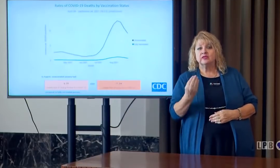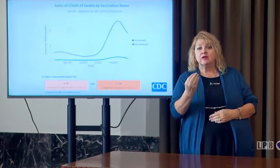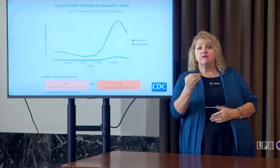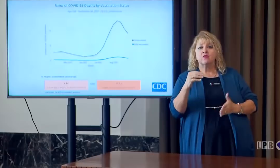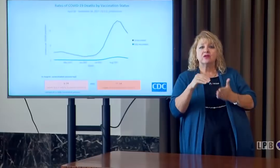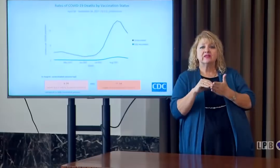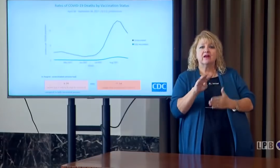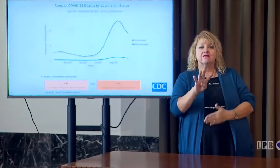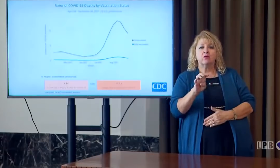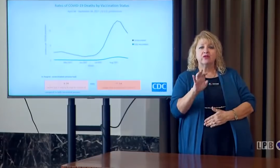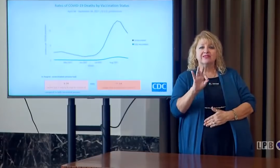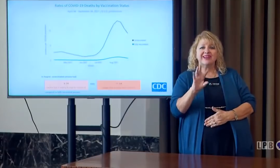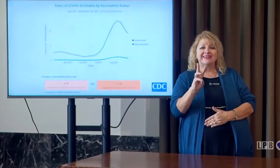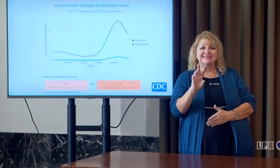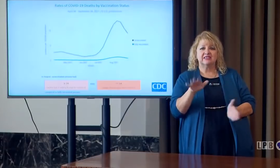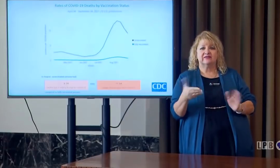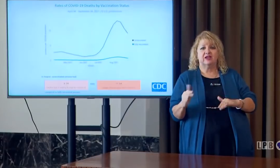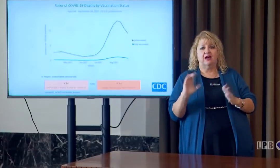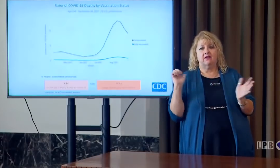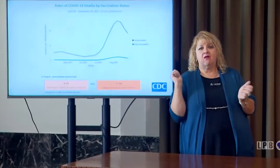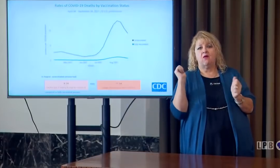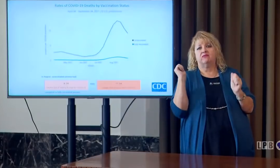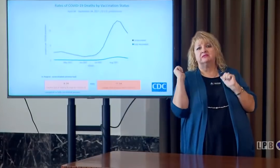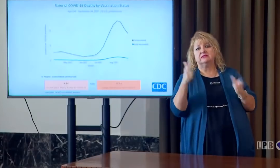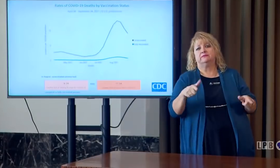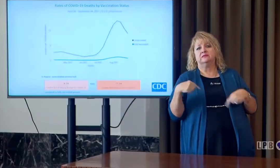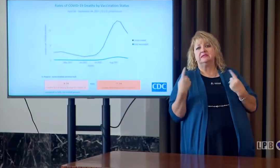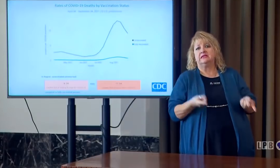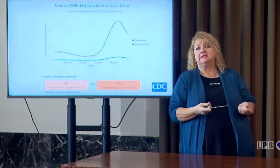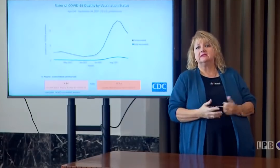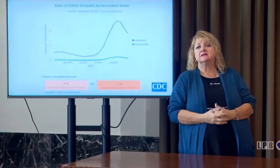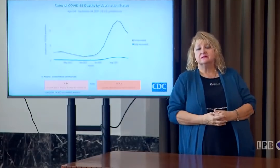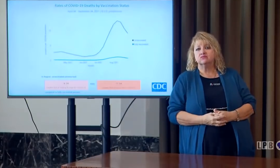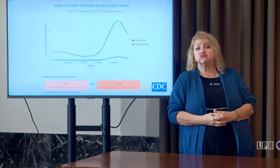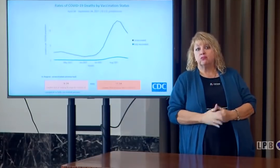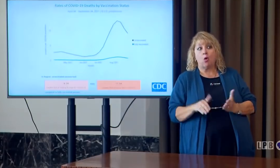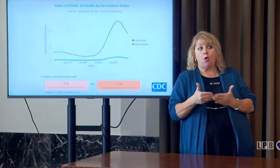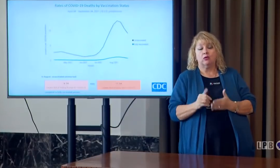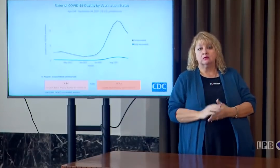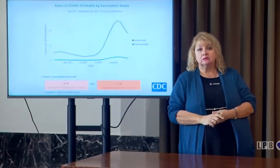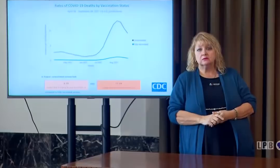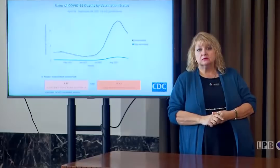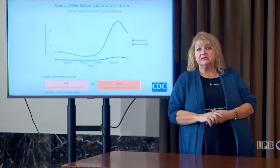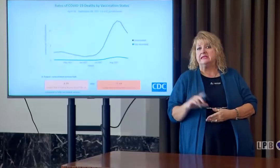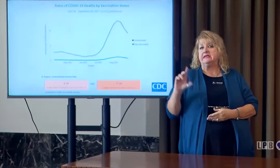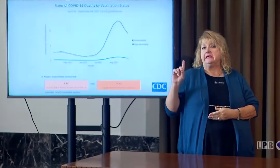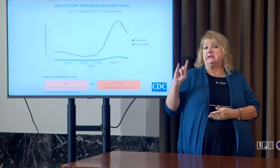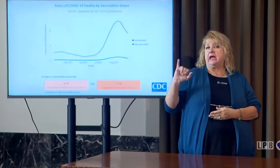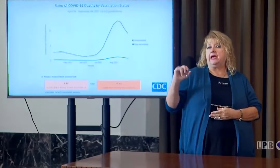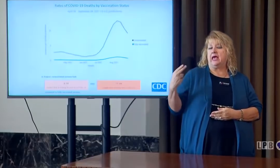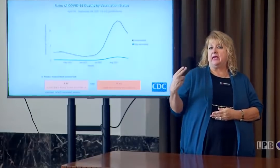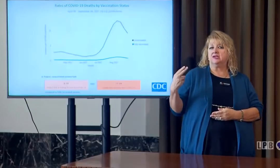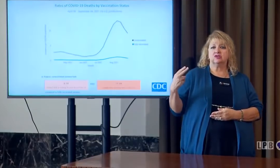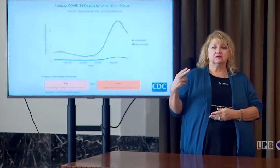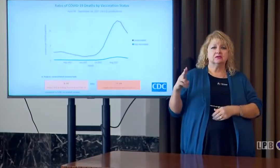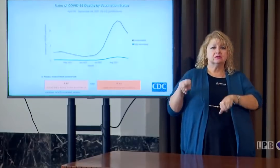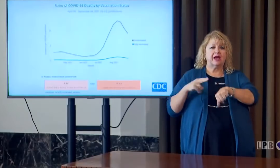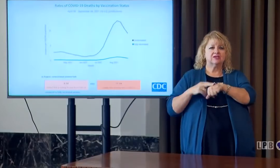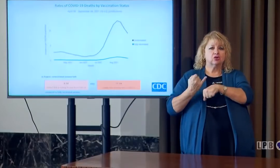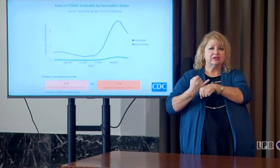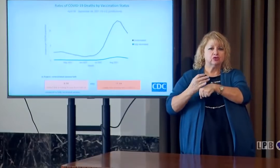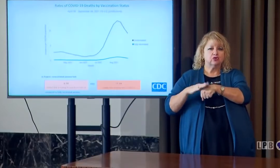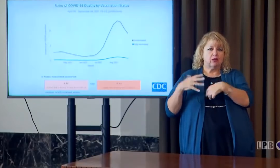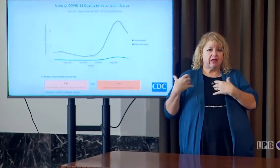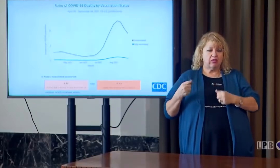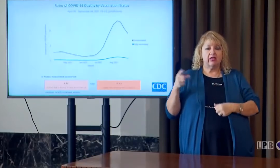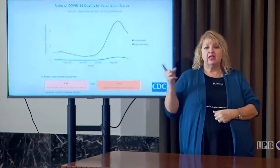14,496 deaths total. I'll tell you, there was an NIH report that came out just a few days ago that showed for